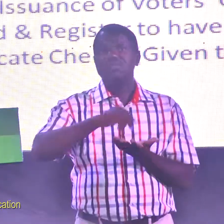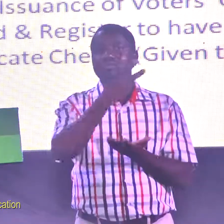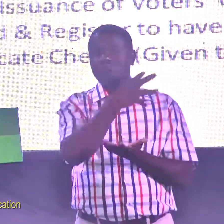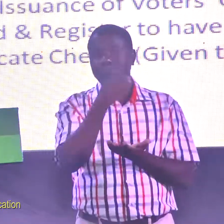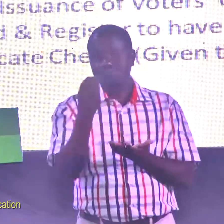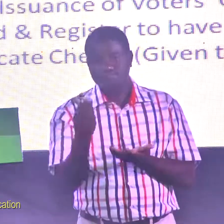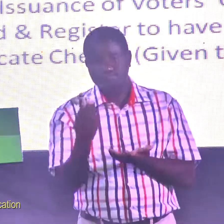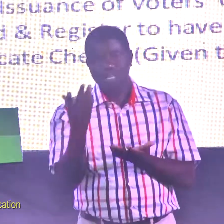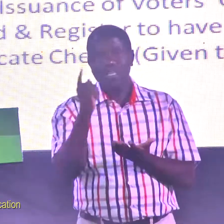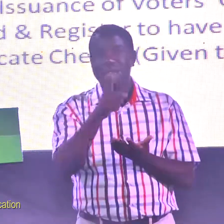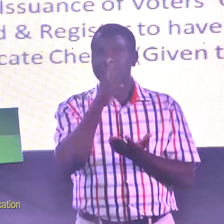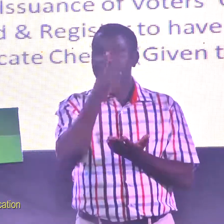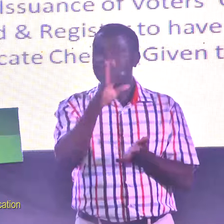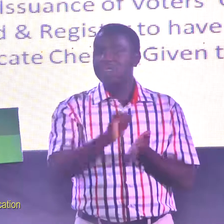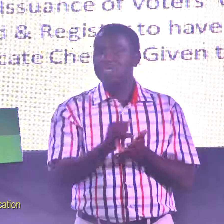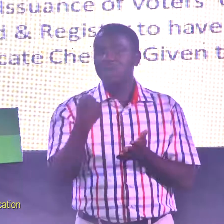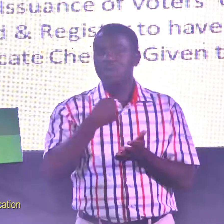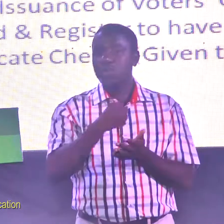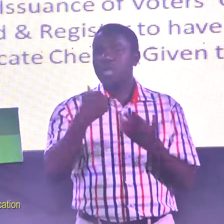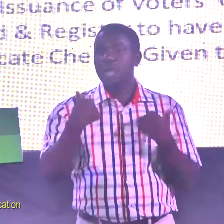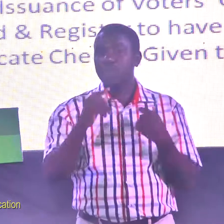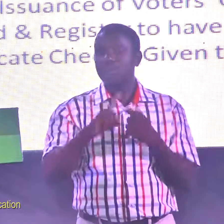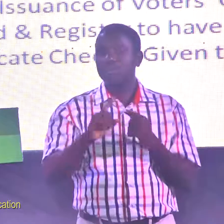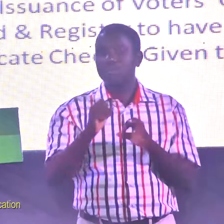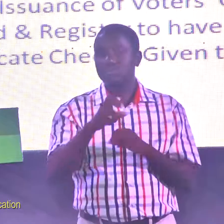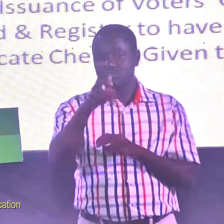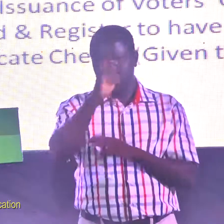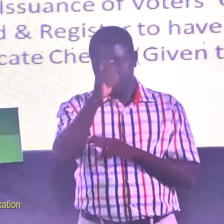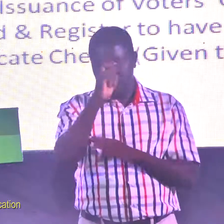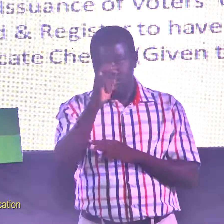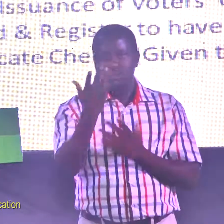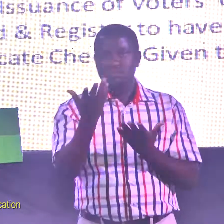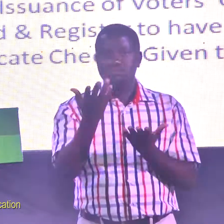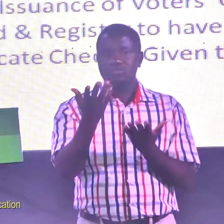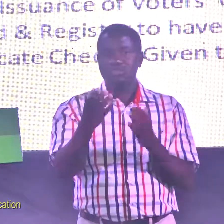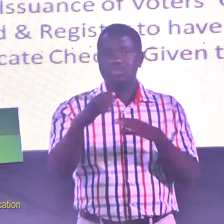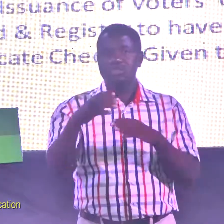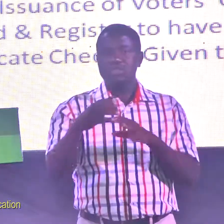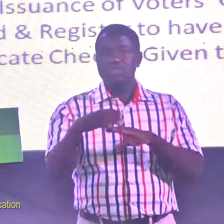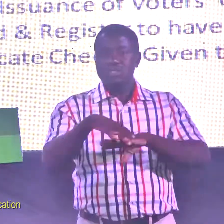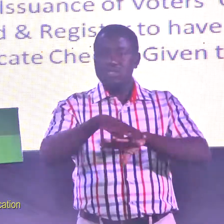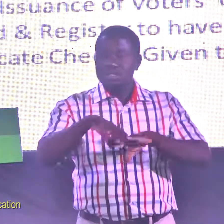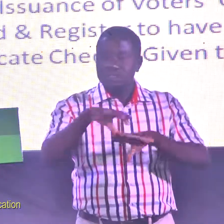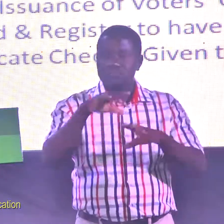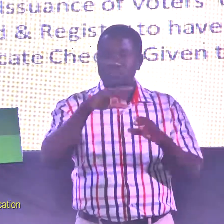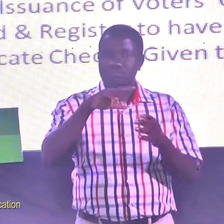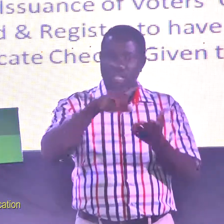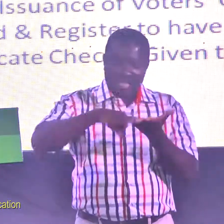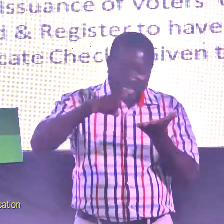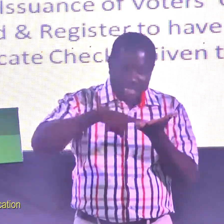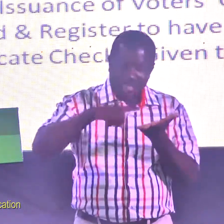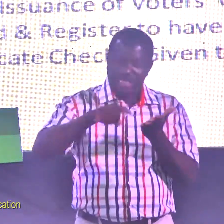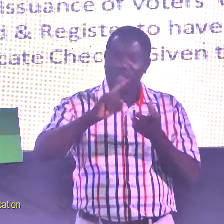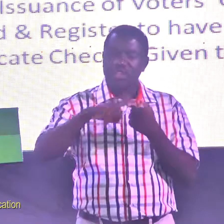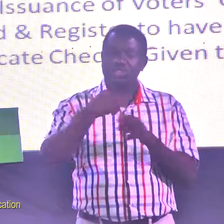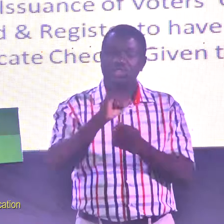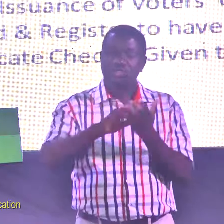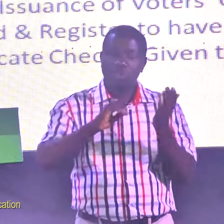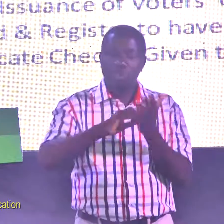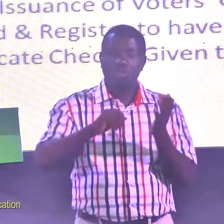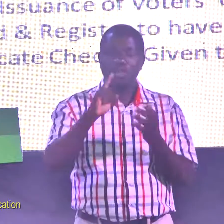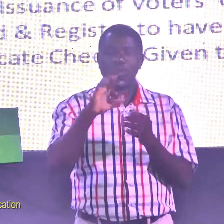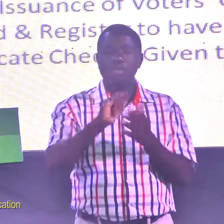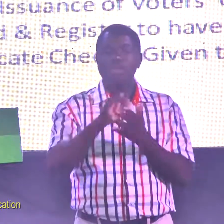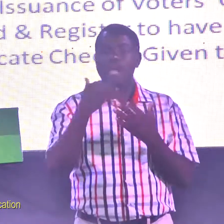and the fact that we had to conduct strict duplicate checks to remove voter registrations which are